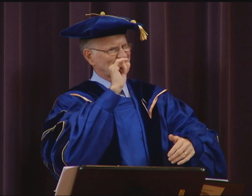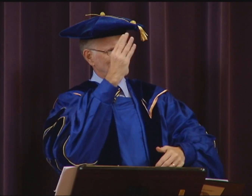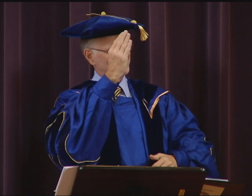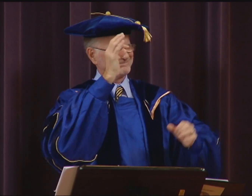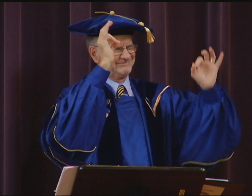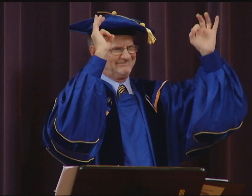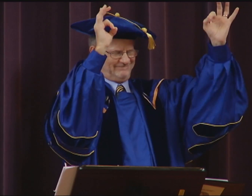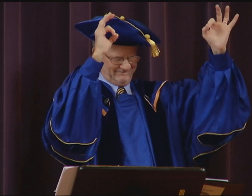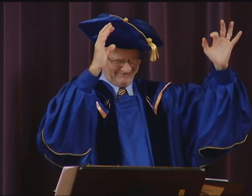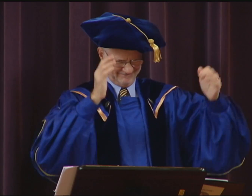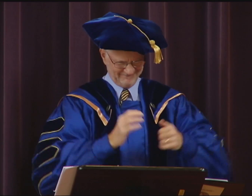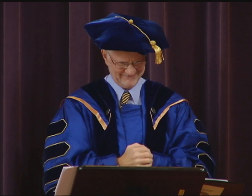college newspaper editors.